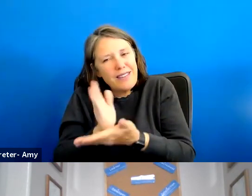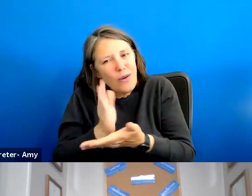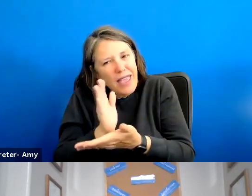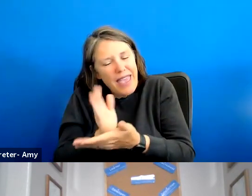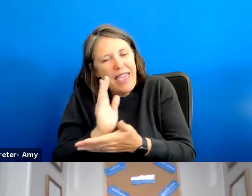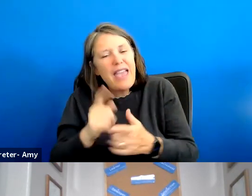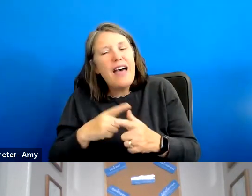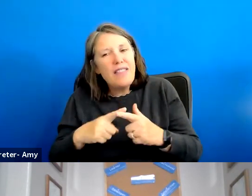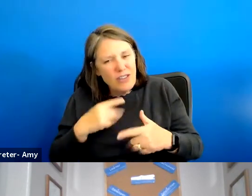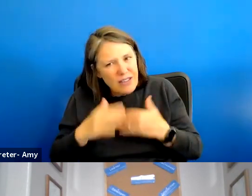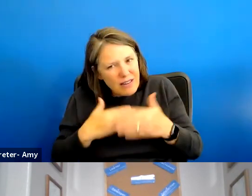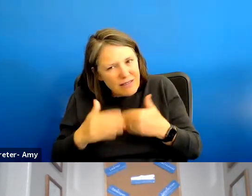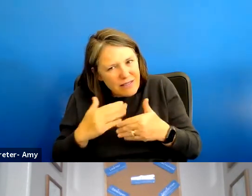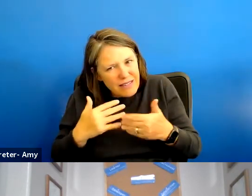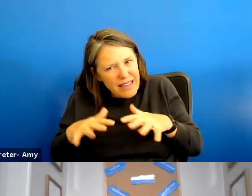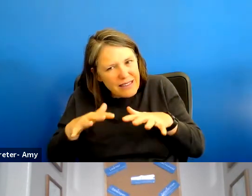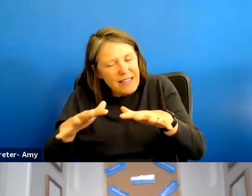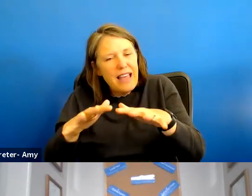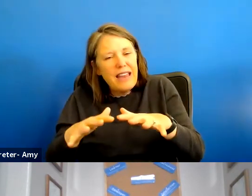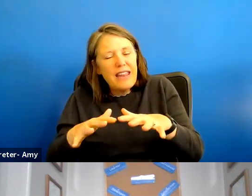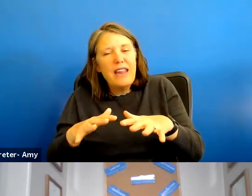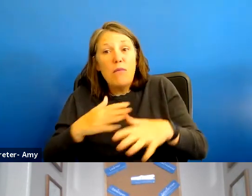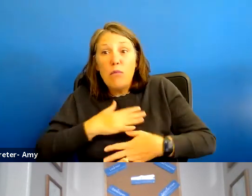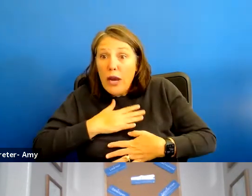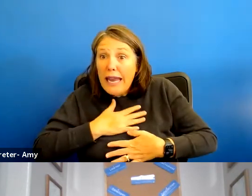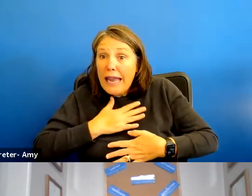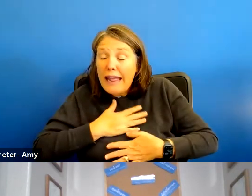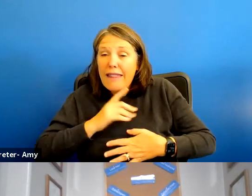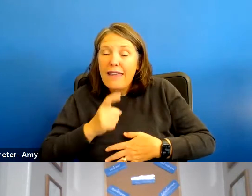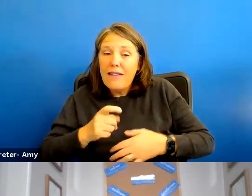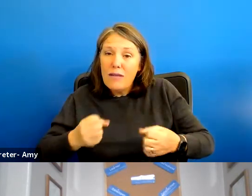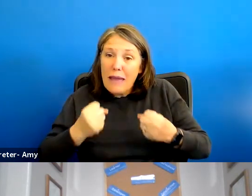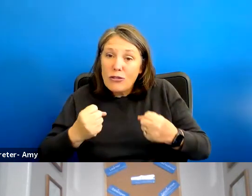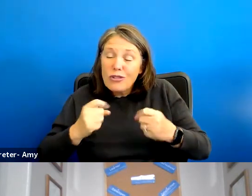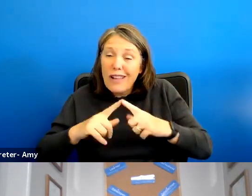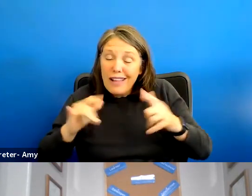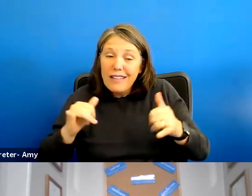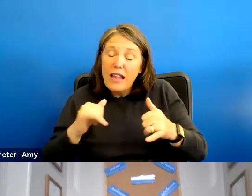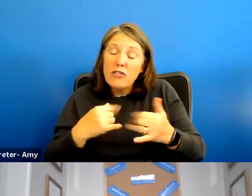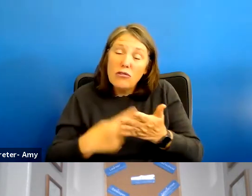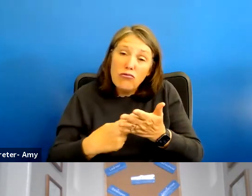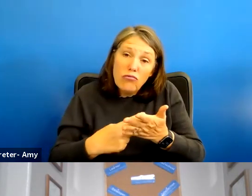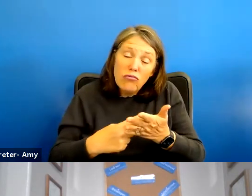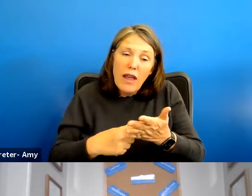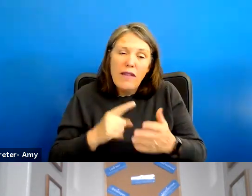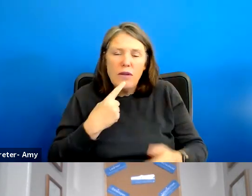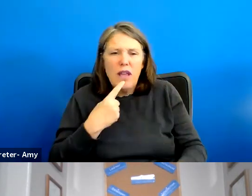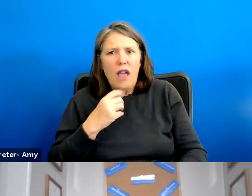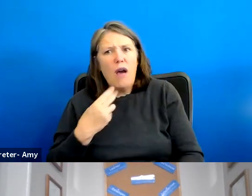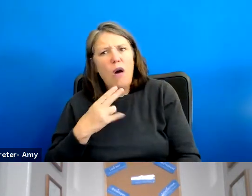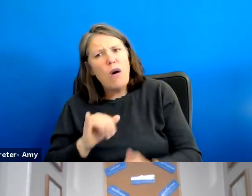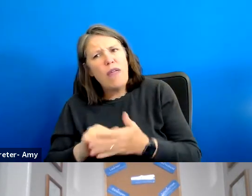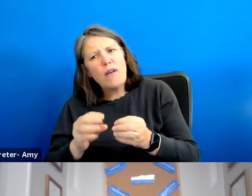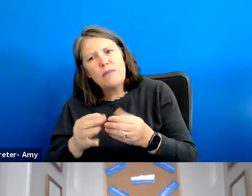their anxiety with them. You breathe, give them exercises, and then you talk it out through them. And they will be like, oh, that was so much